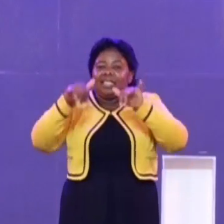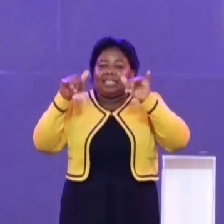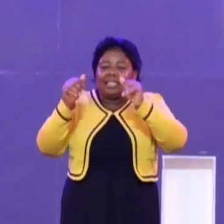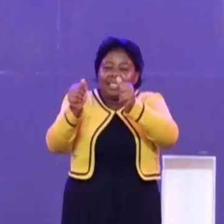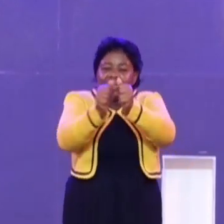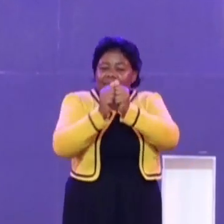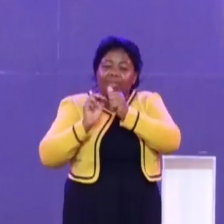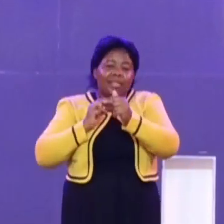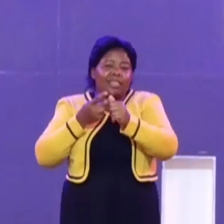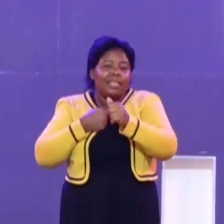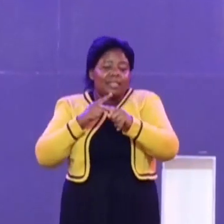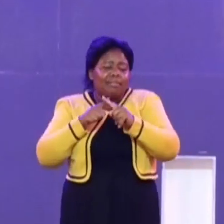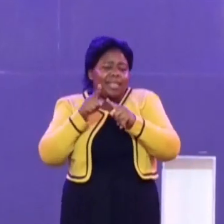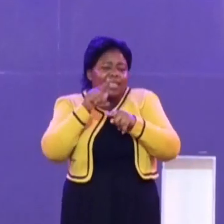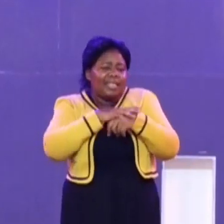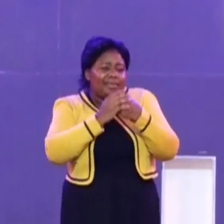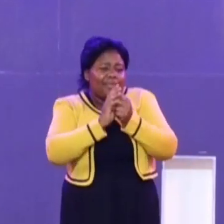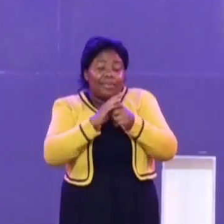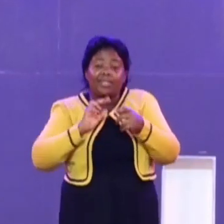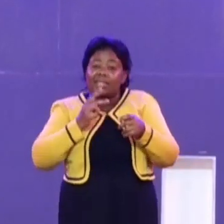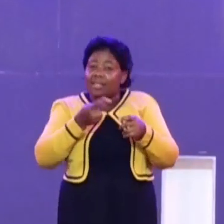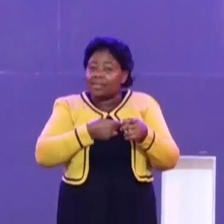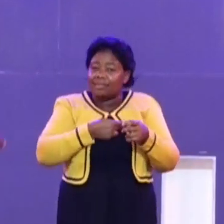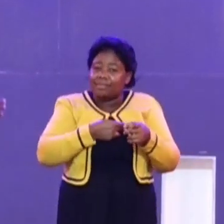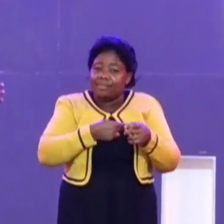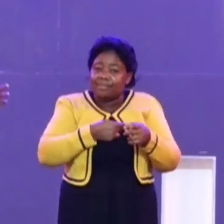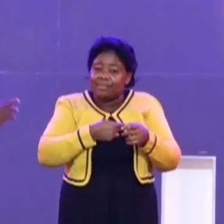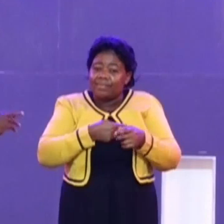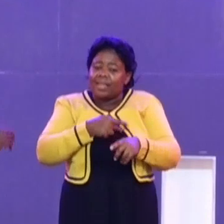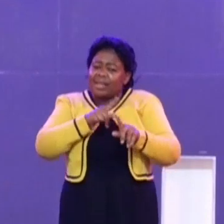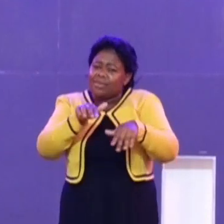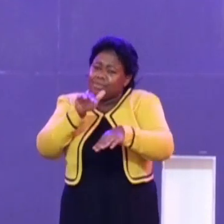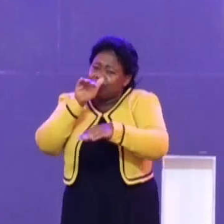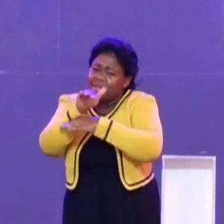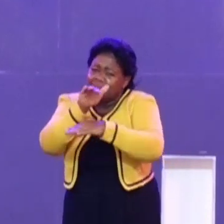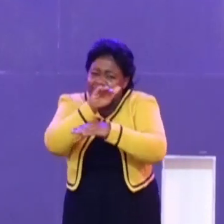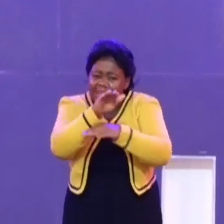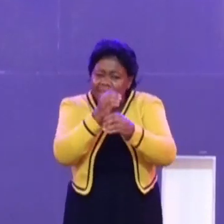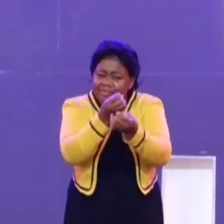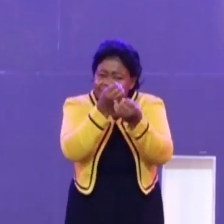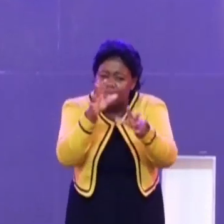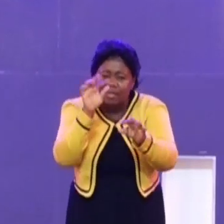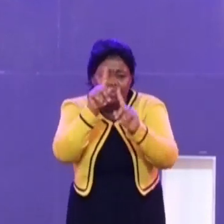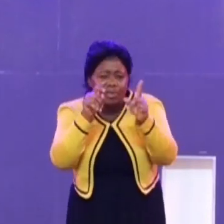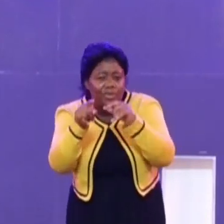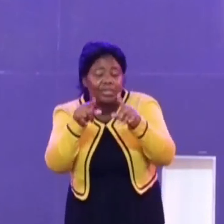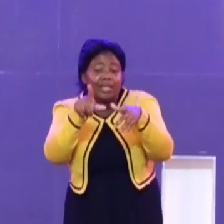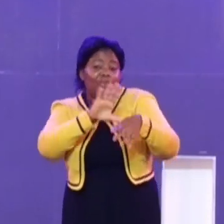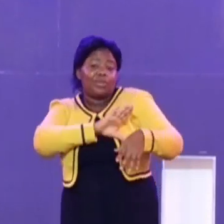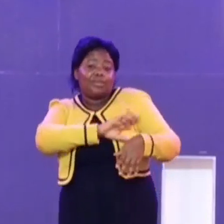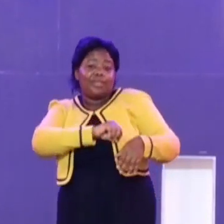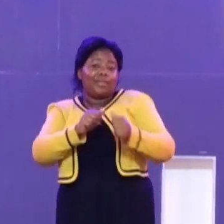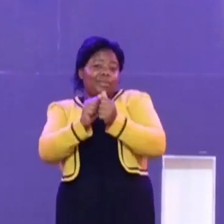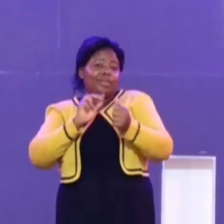And he was among us, yet himself he created us. And we asked him questions and he was patient